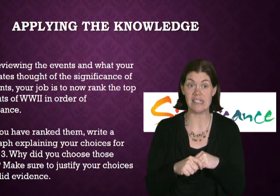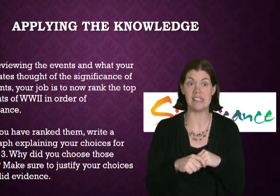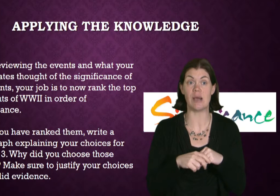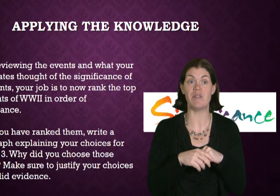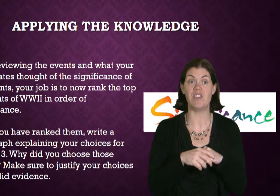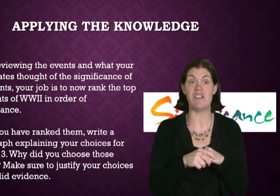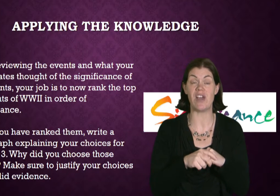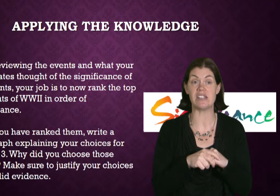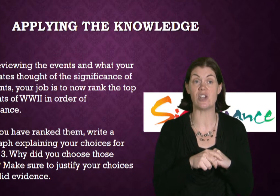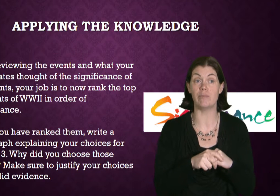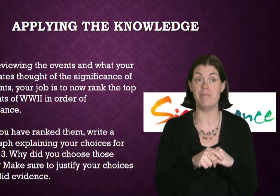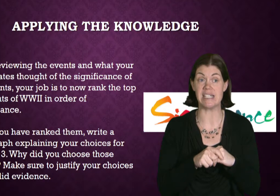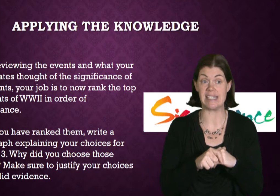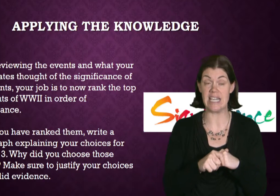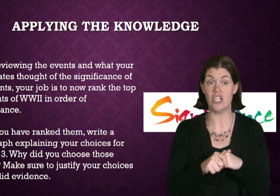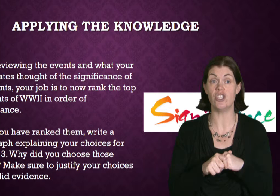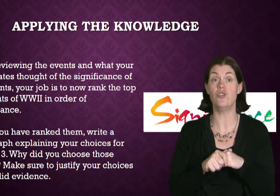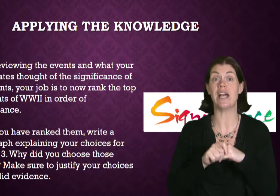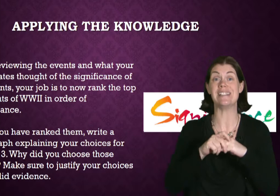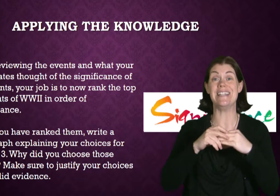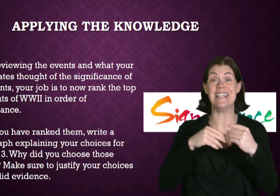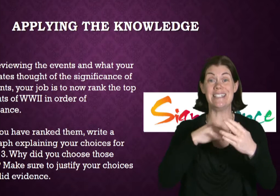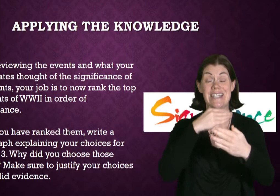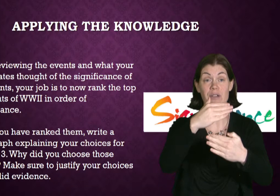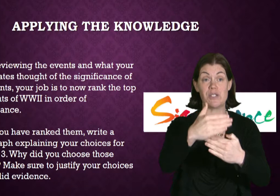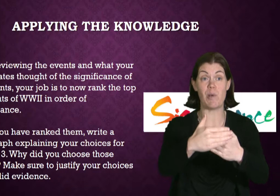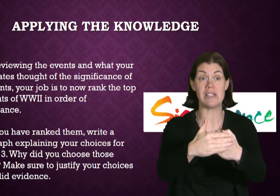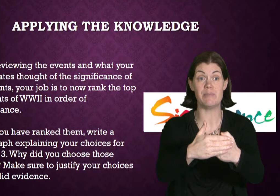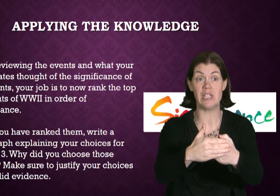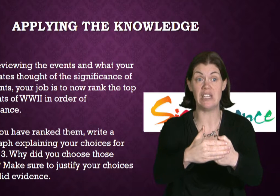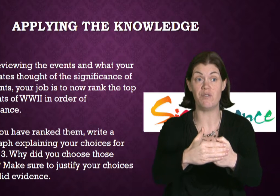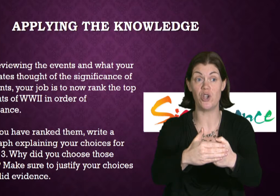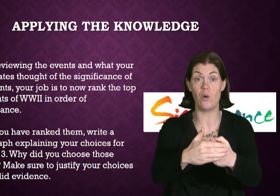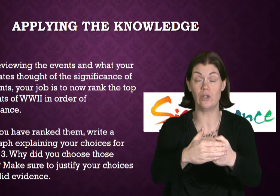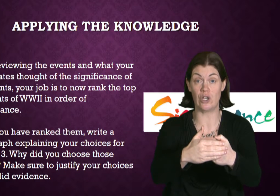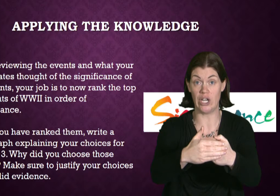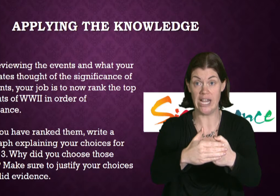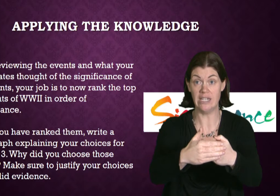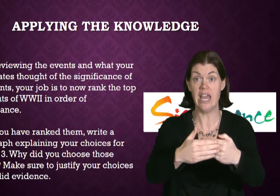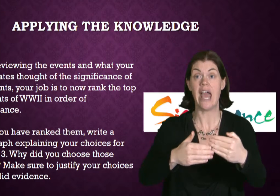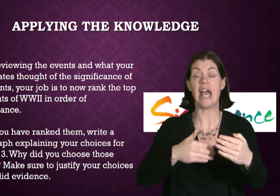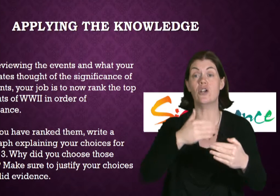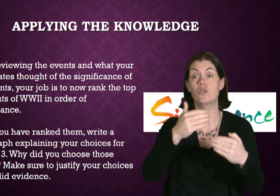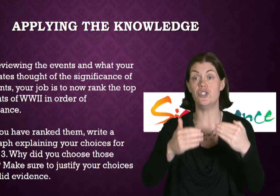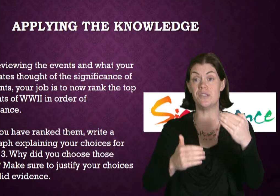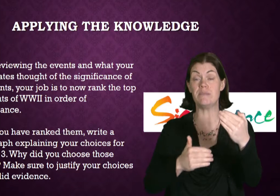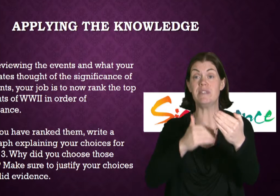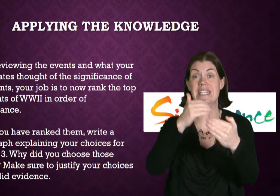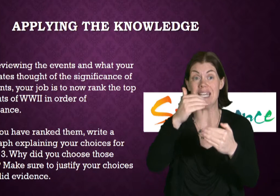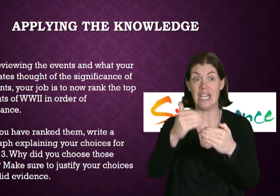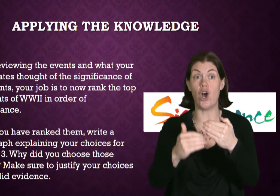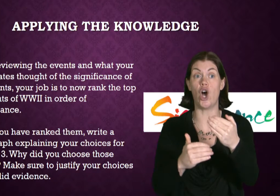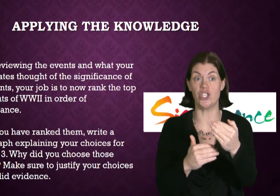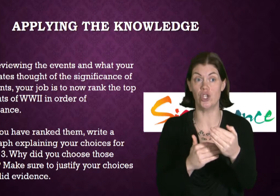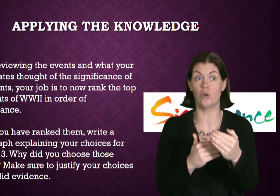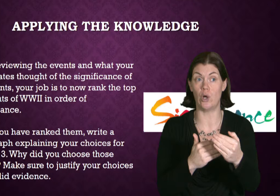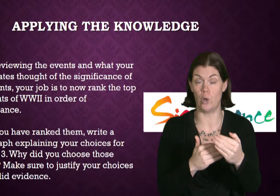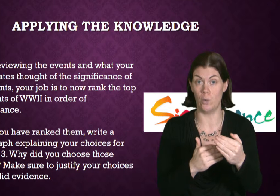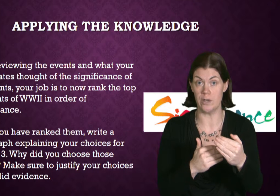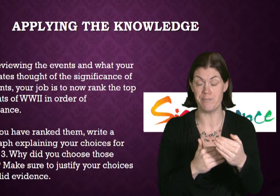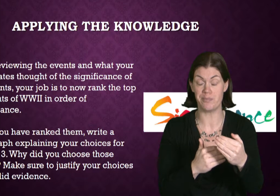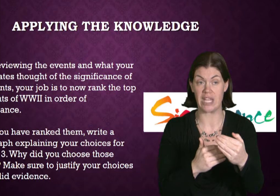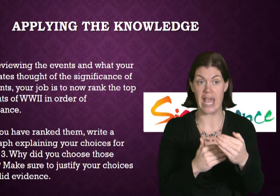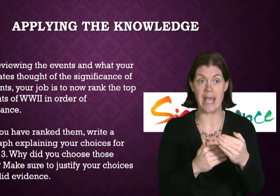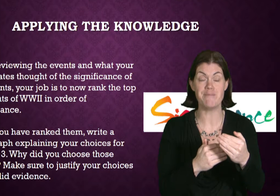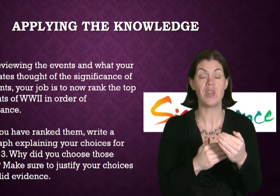not and some of the events are missing, you guys need to take responsibility for your own learning and go do some digging on your